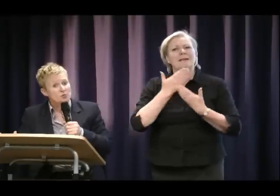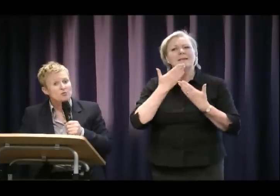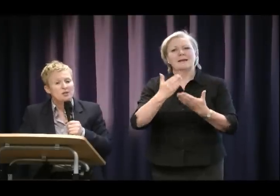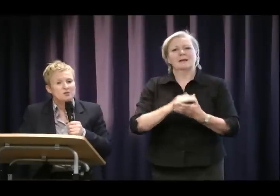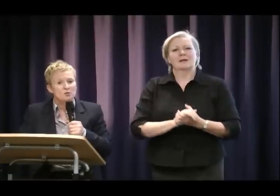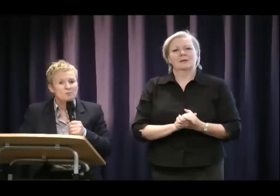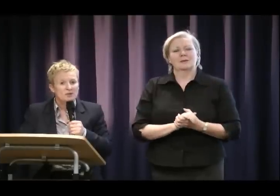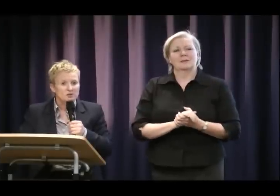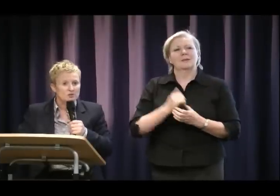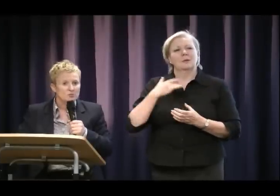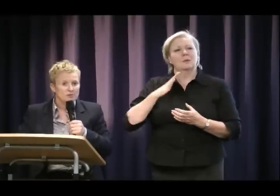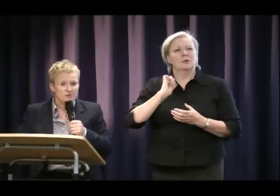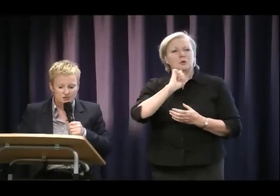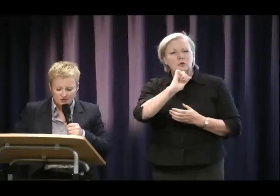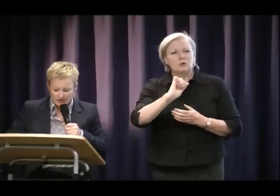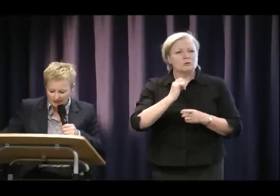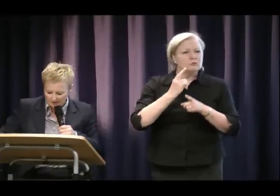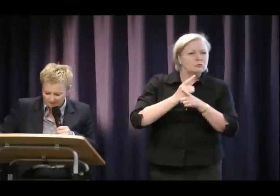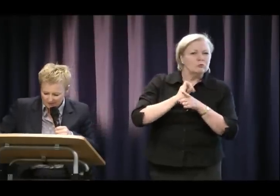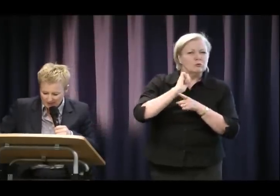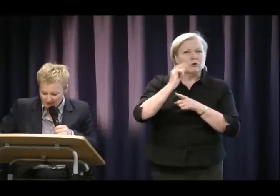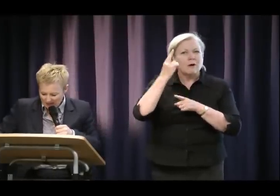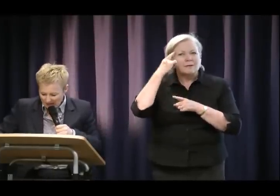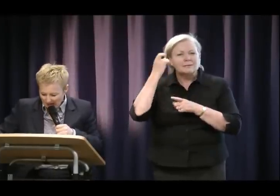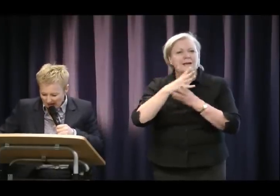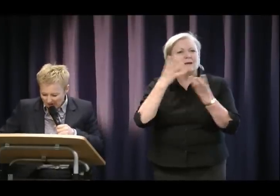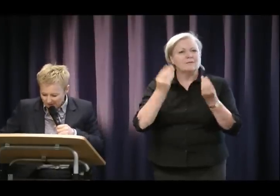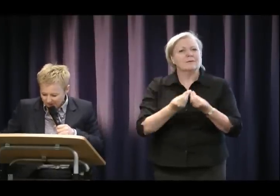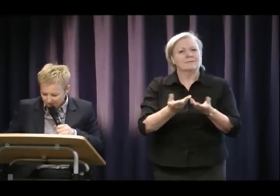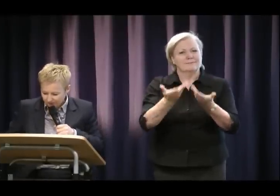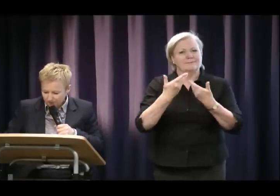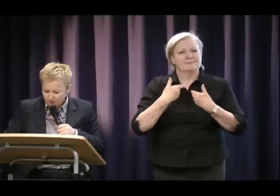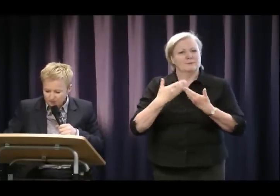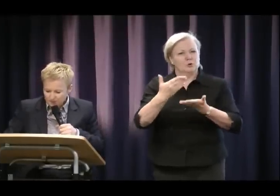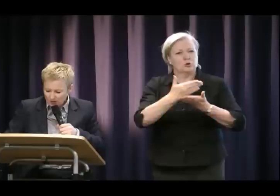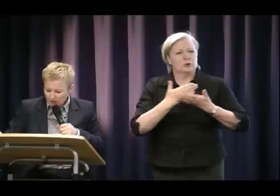your views and your opinions with us today.